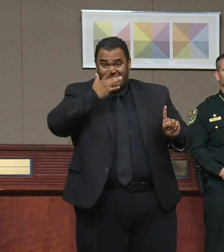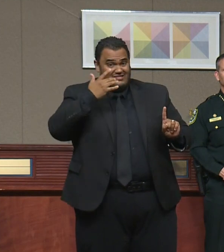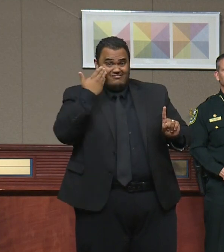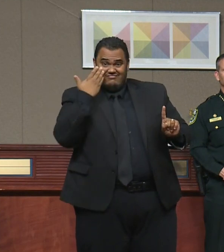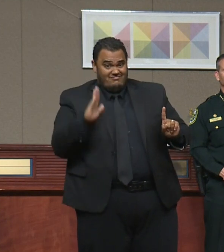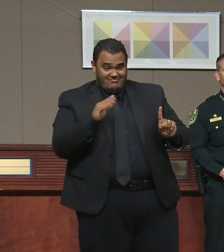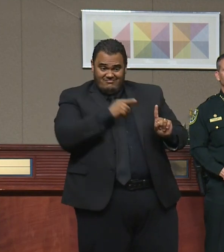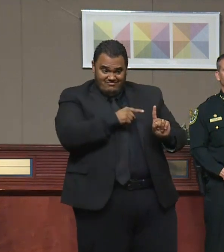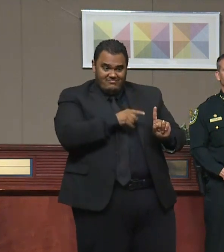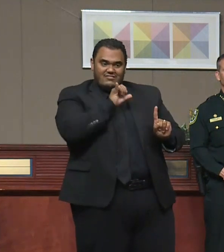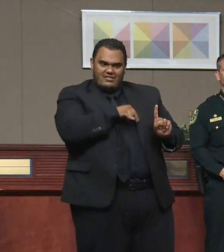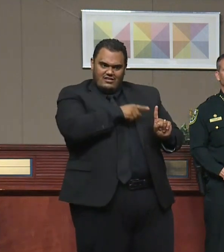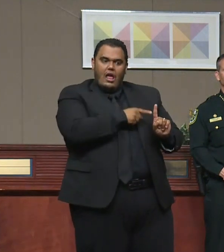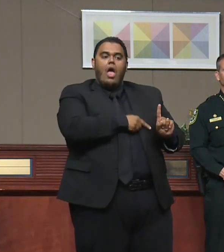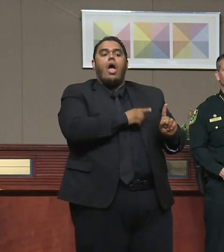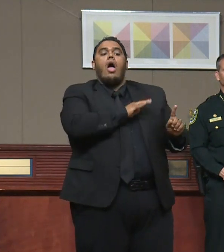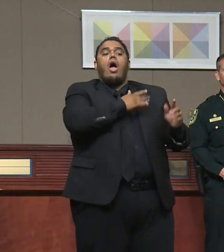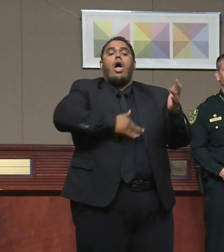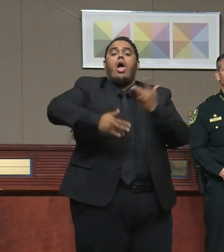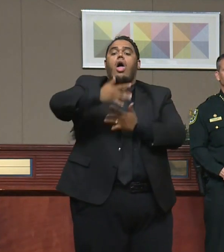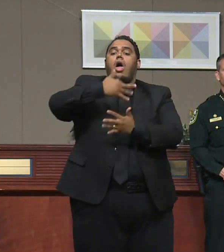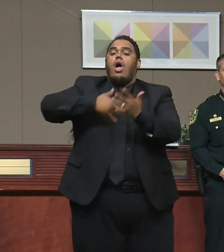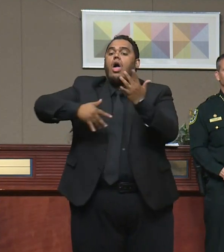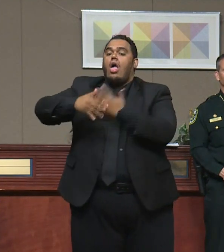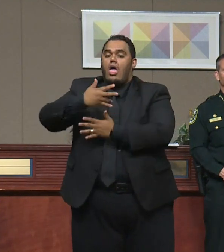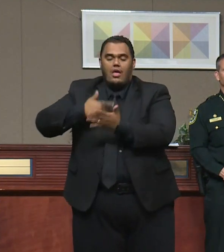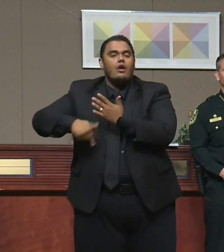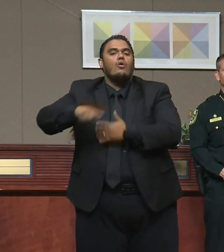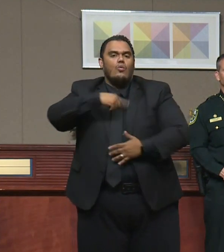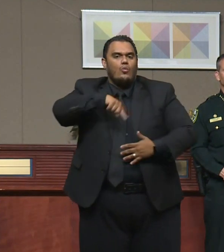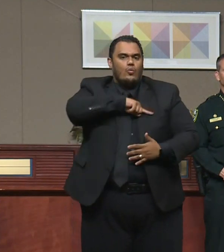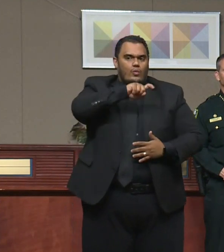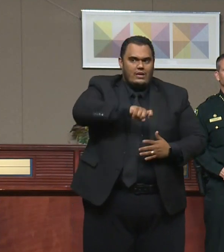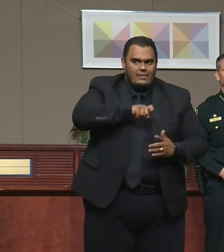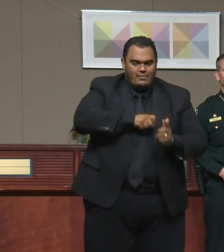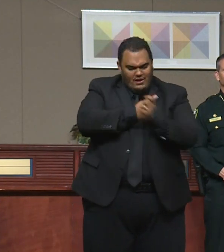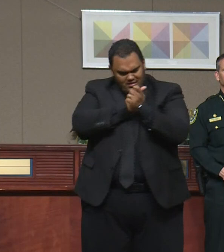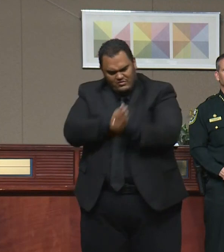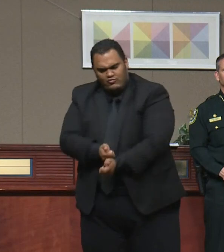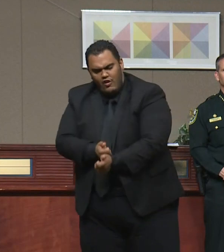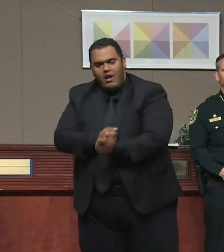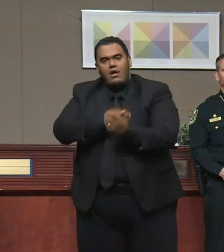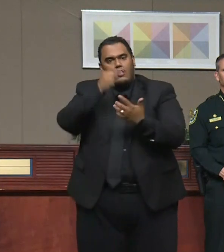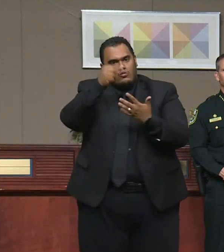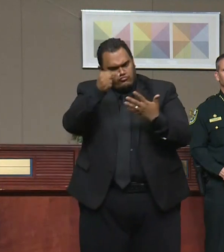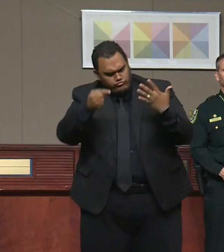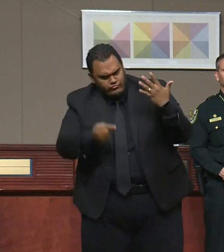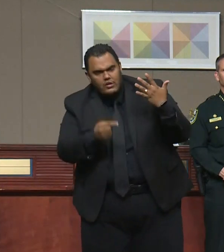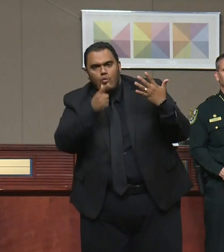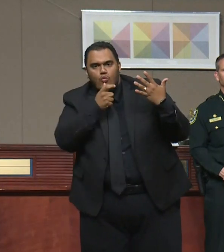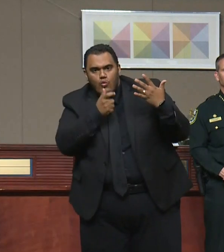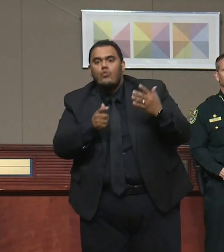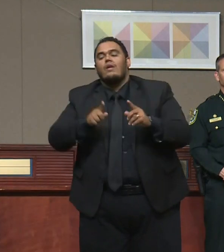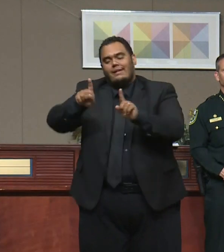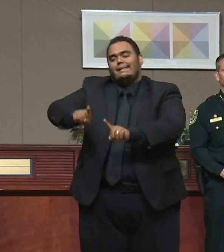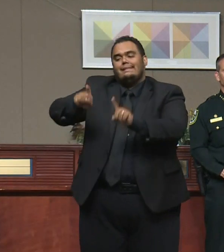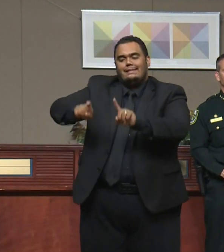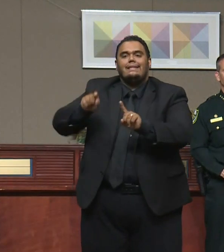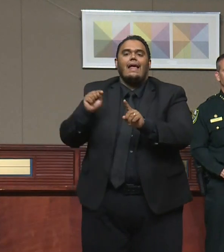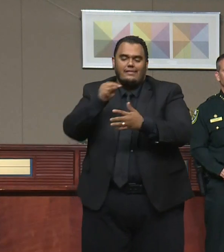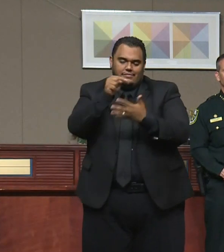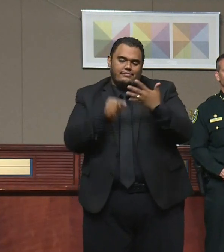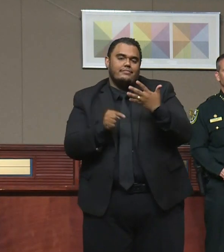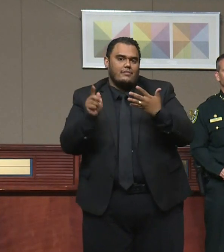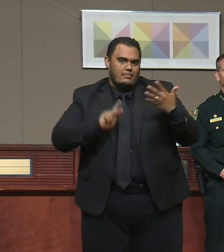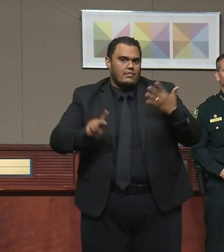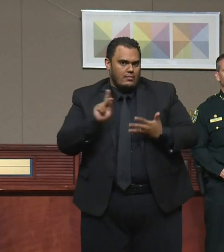contact with a positive person that may come in contact with us through trace investigation, we may decide to test them so that we offer that